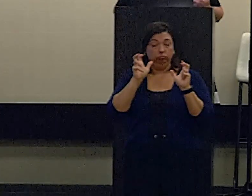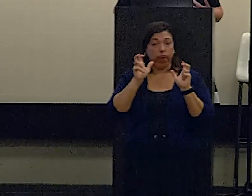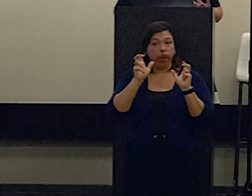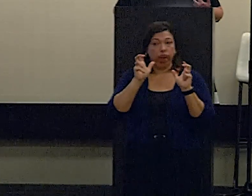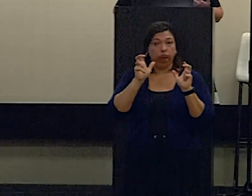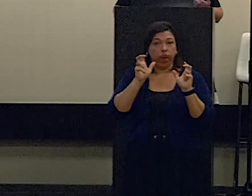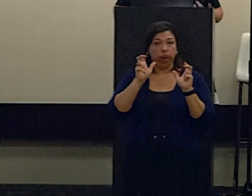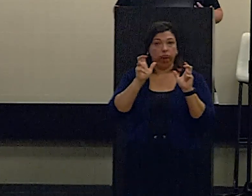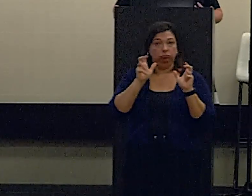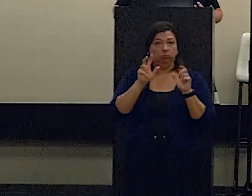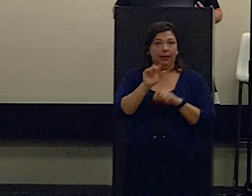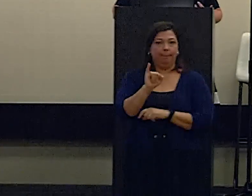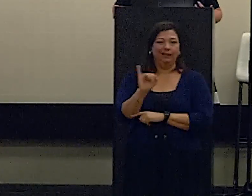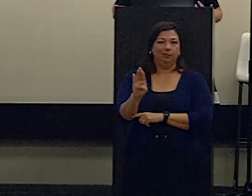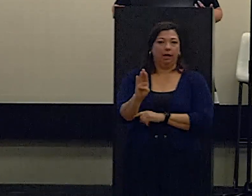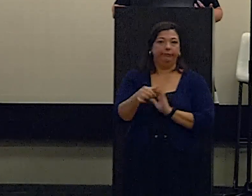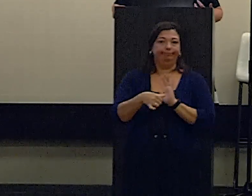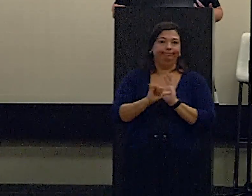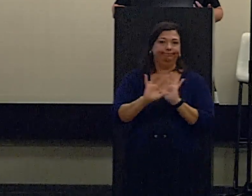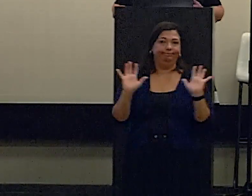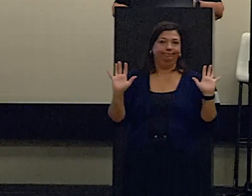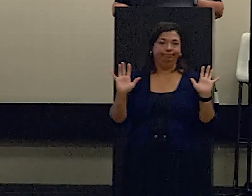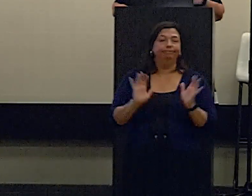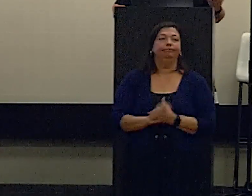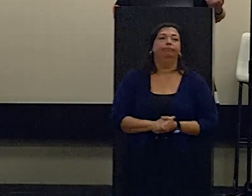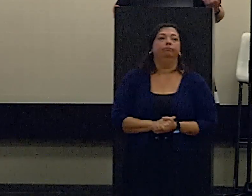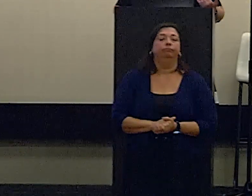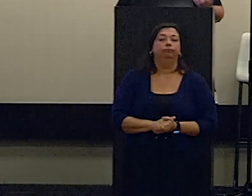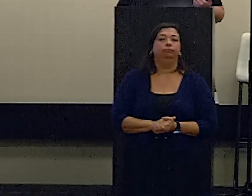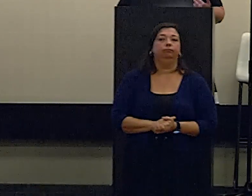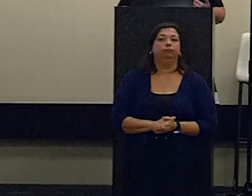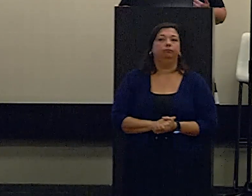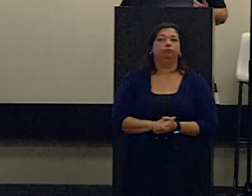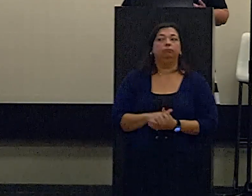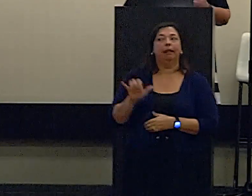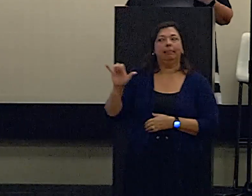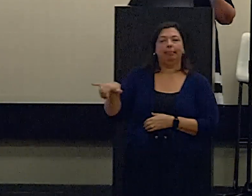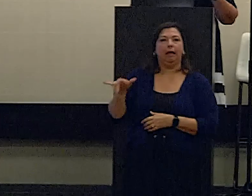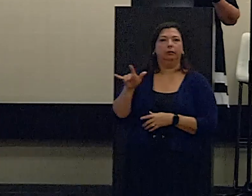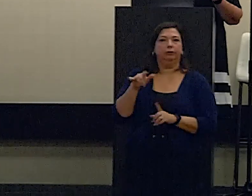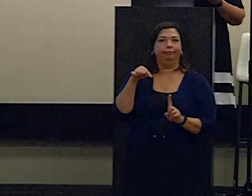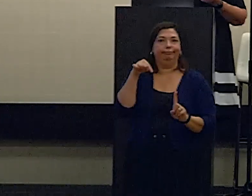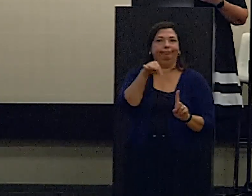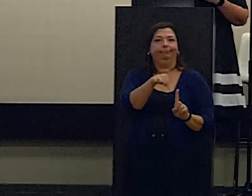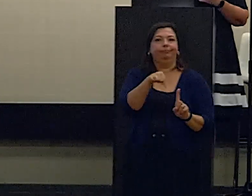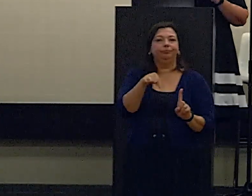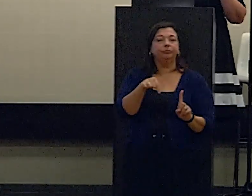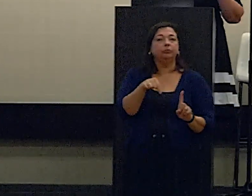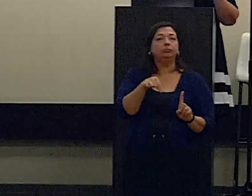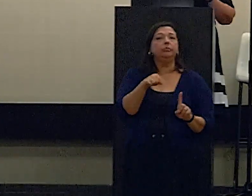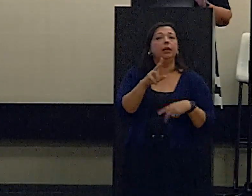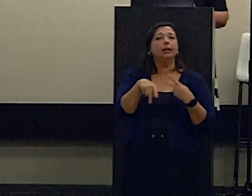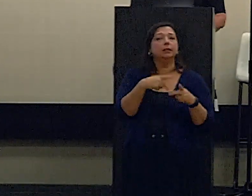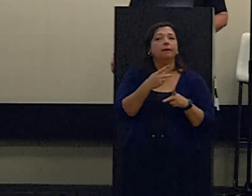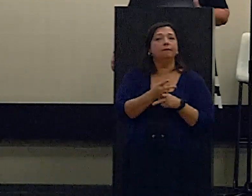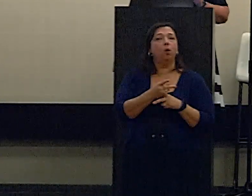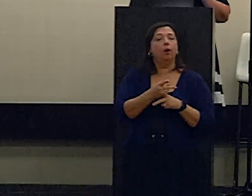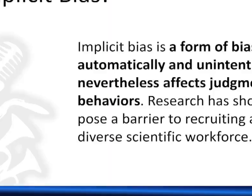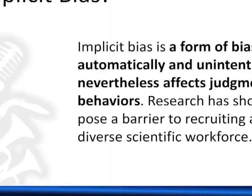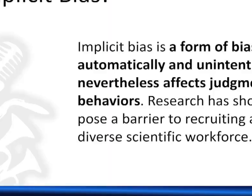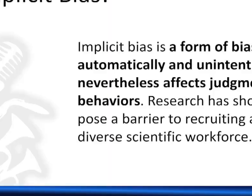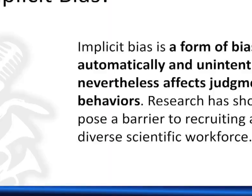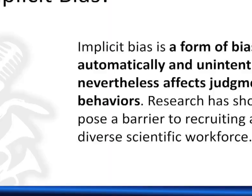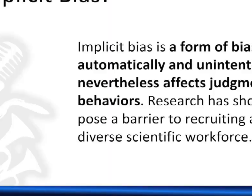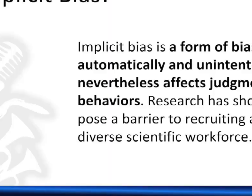is implicit bias. Right? That's the core of what this is a form of bias that occurs automatically and,